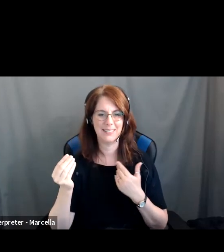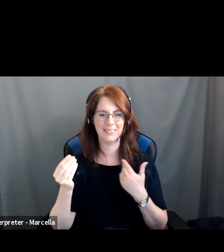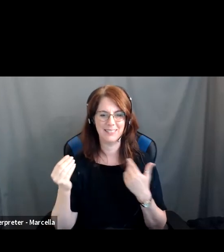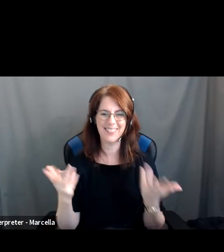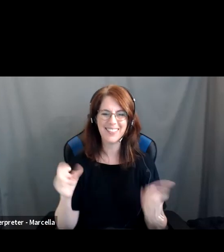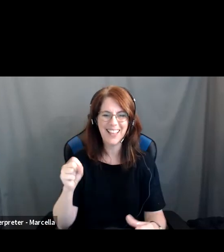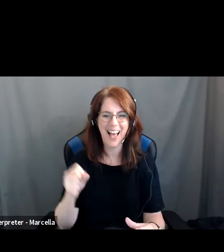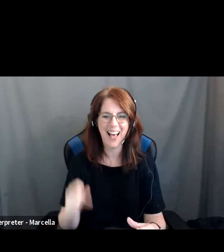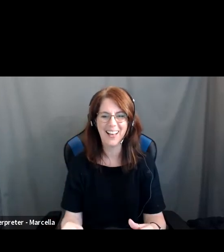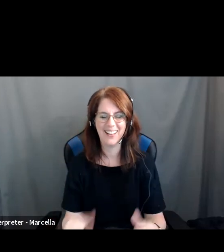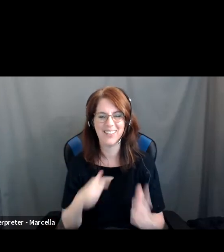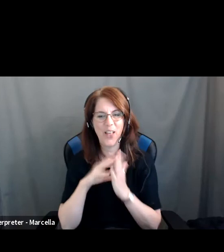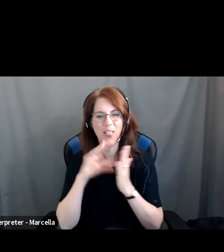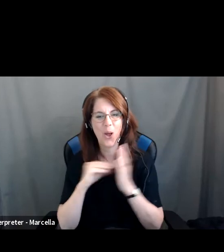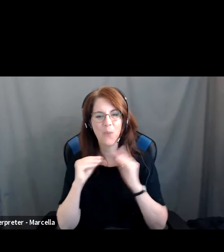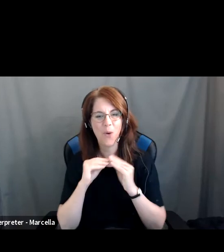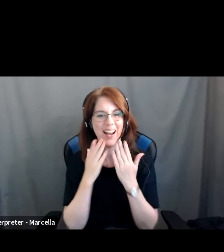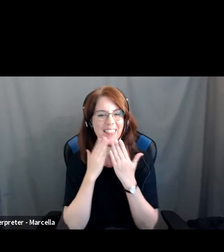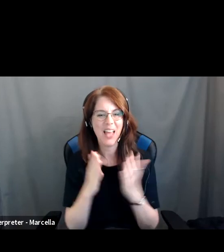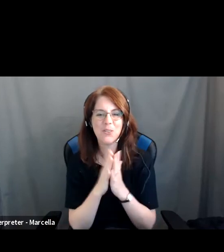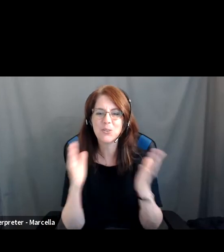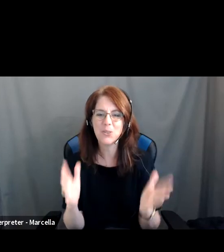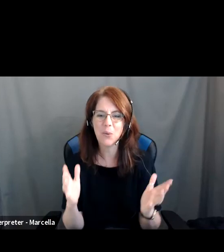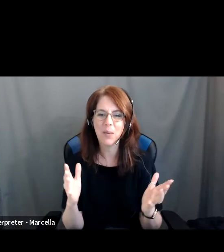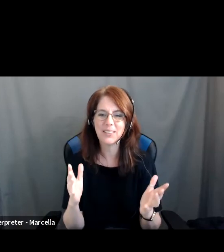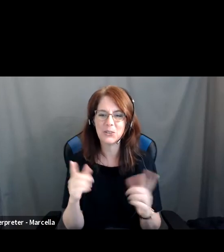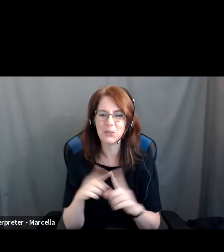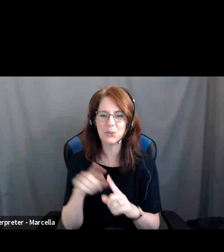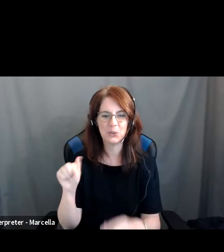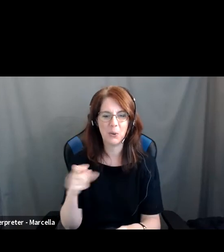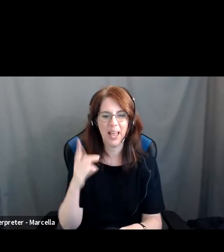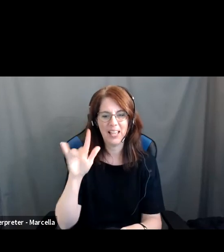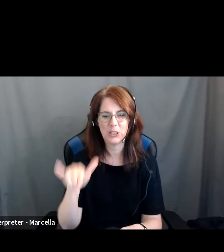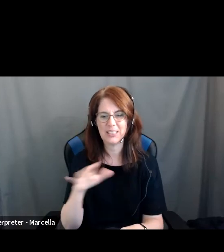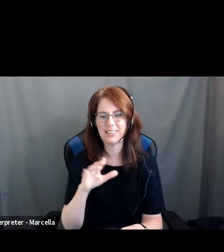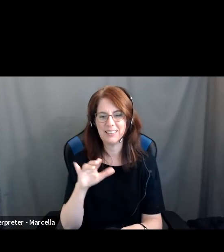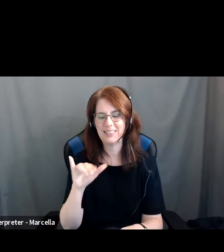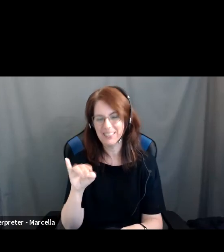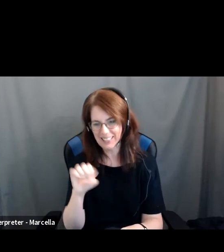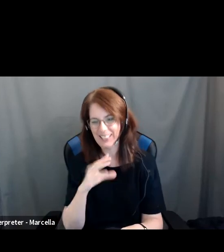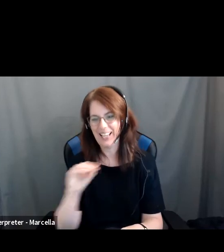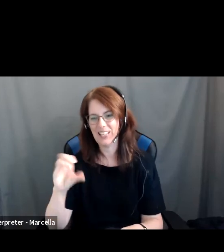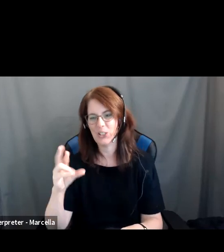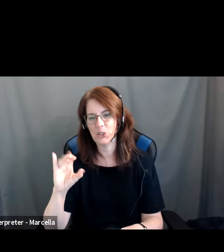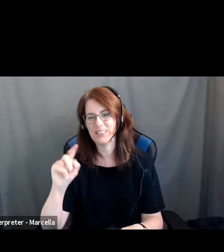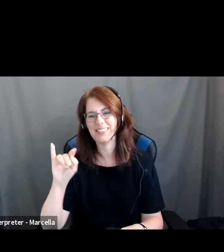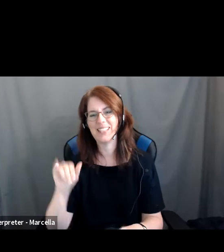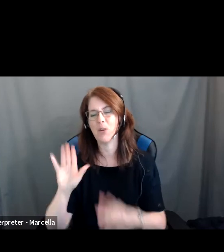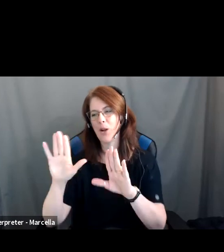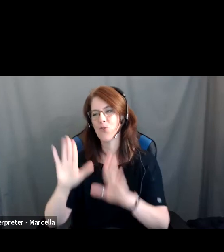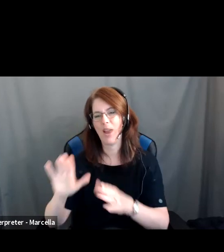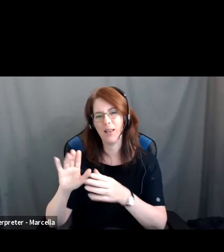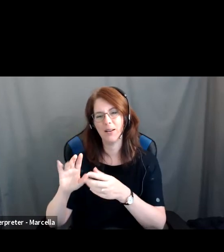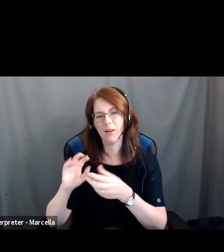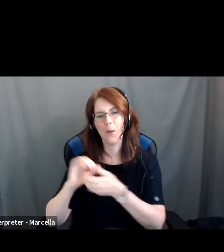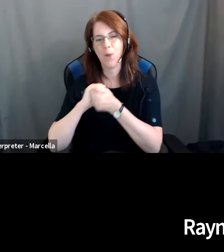yeah, you can learn more. And thank you so much to Ashley and Christina. You guys have been such great partners through this, and it's been so exciting